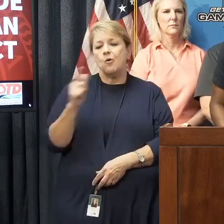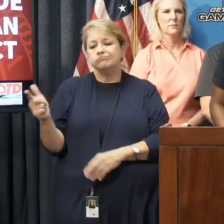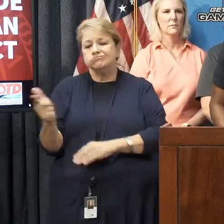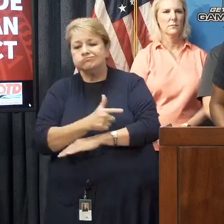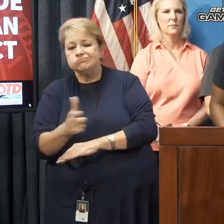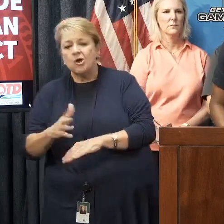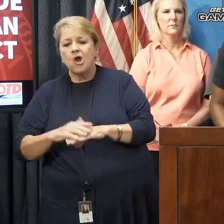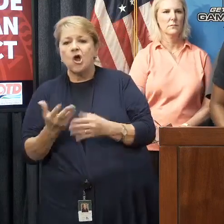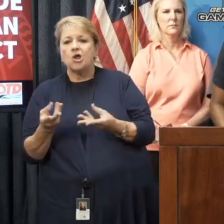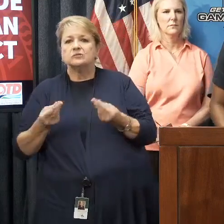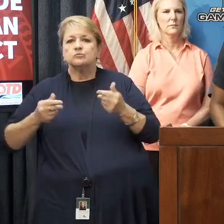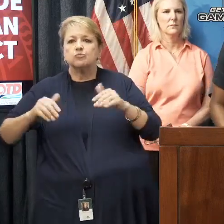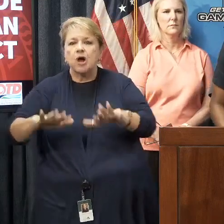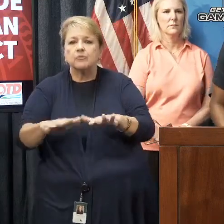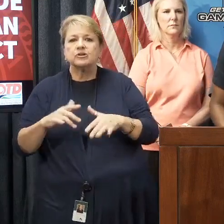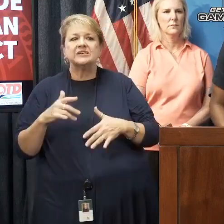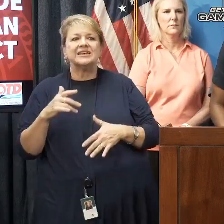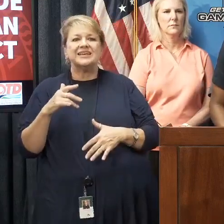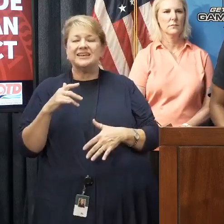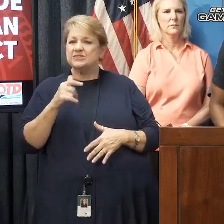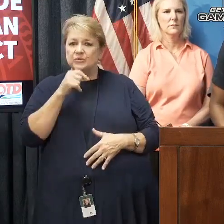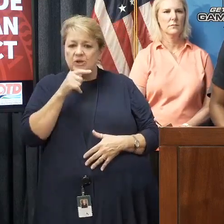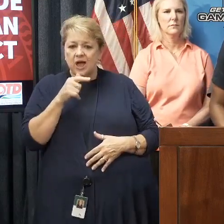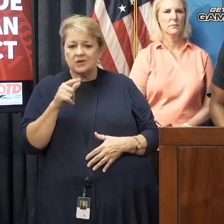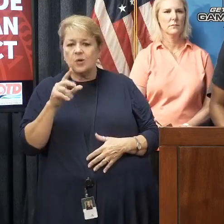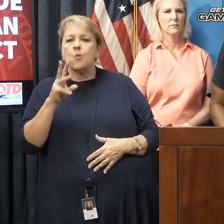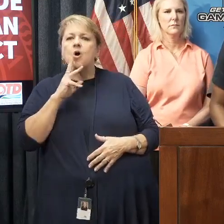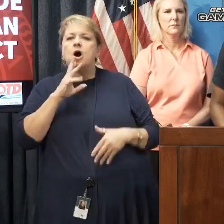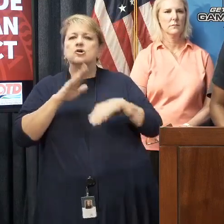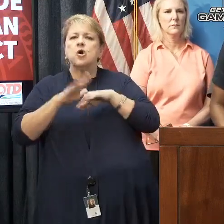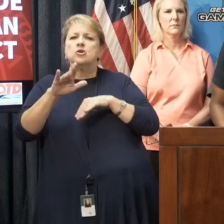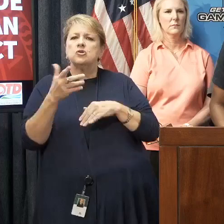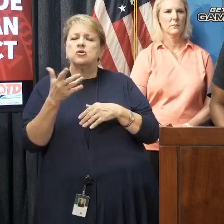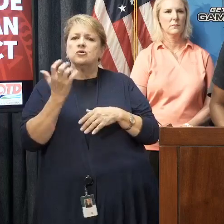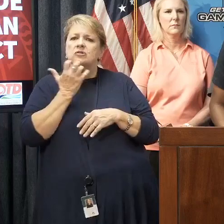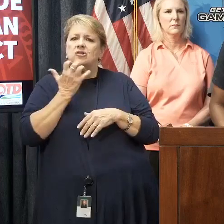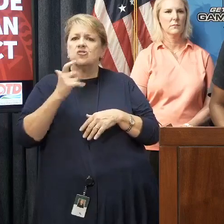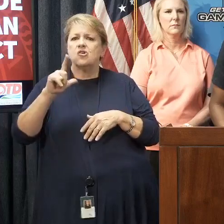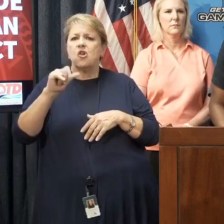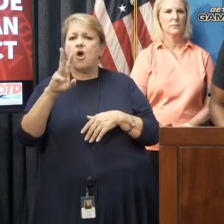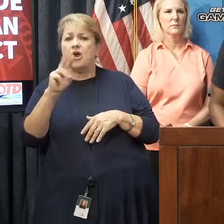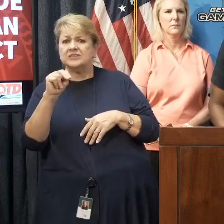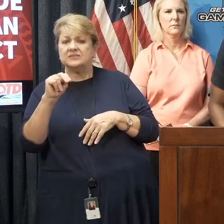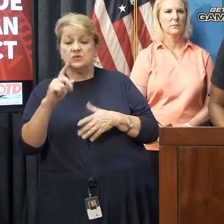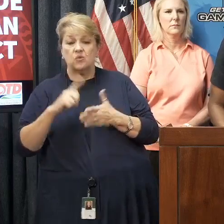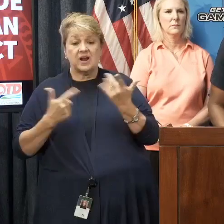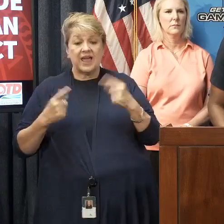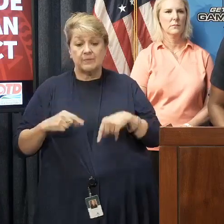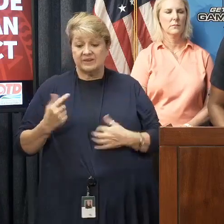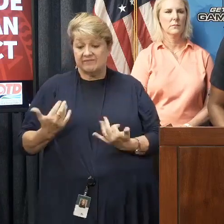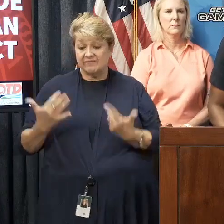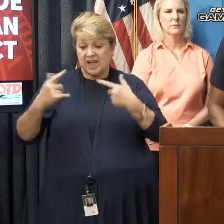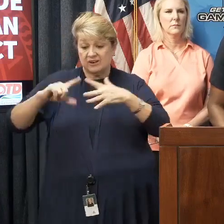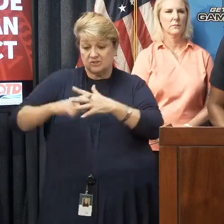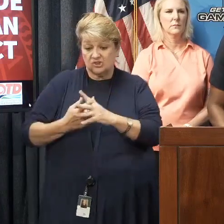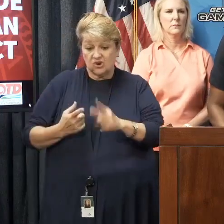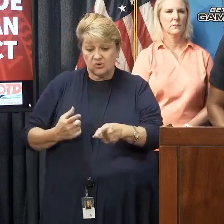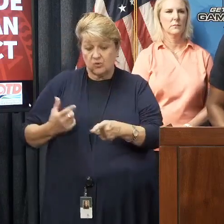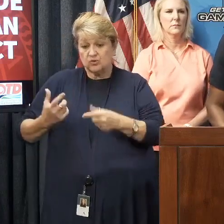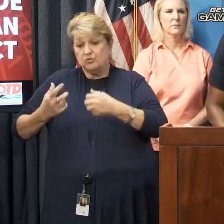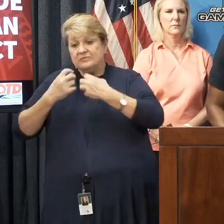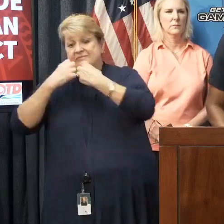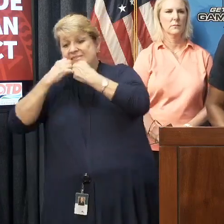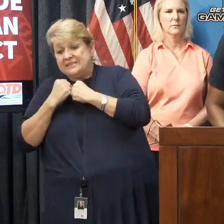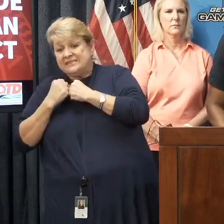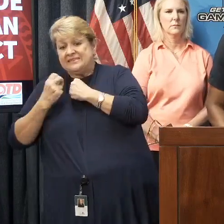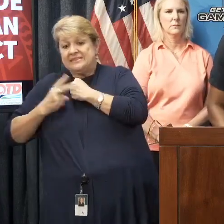anything on their property of that such. What should people do if a fire is sparked on their property to preserve water, but also